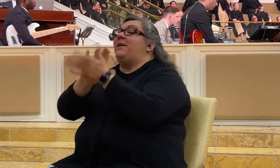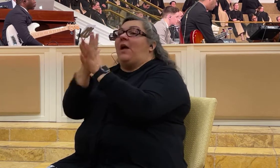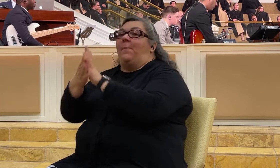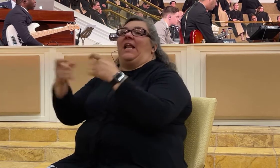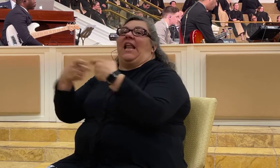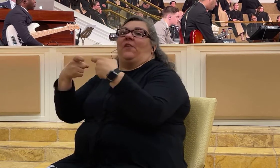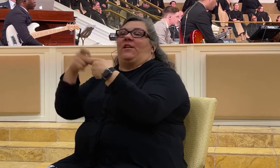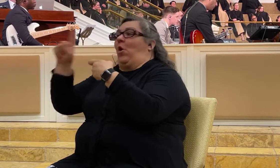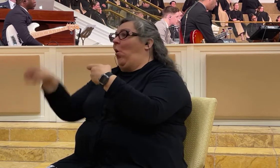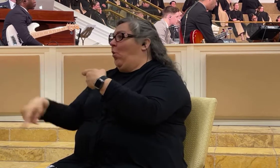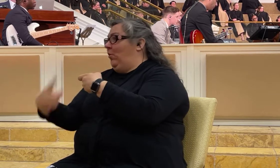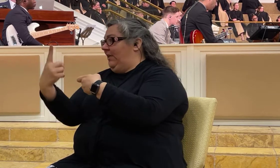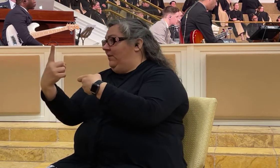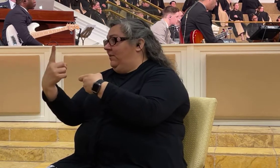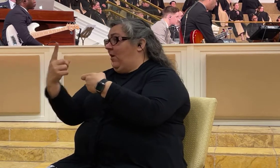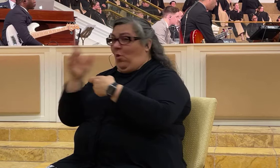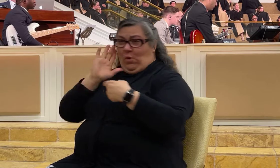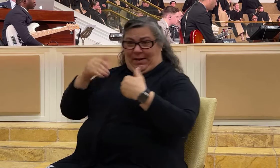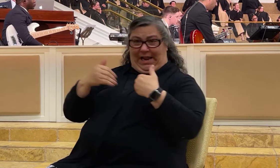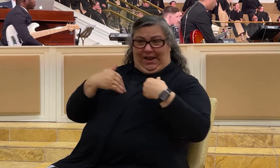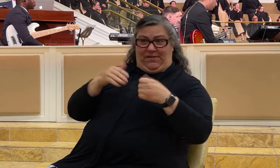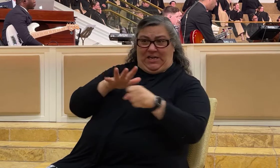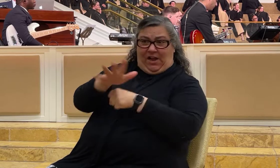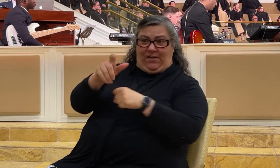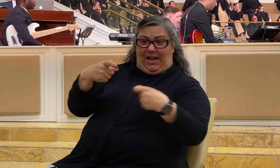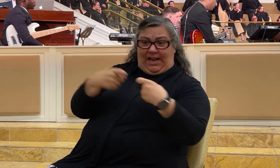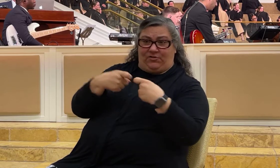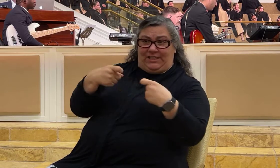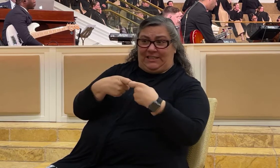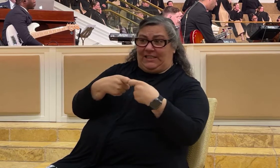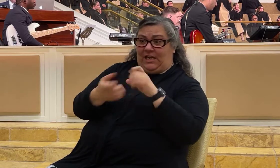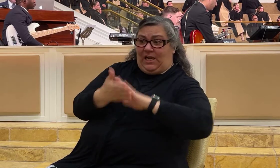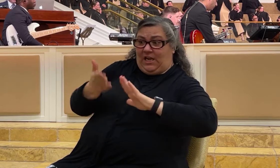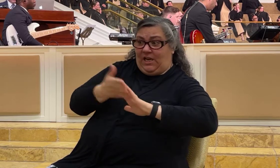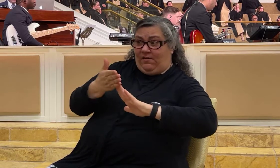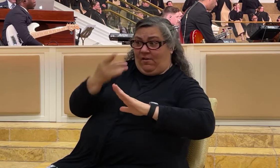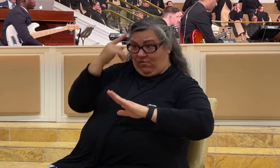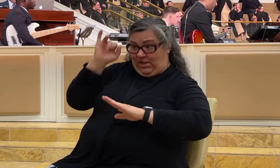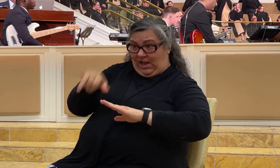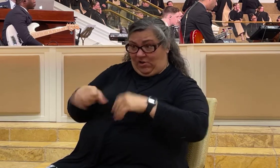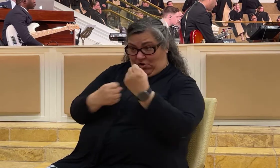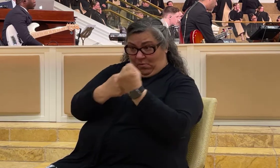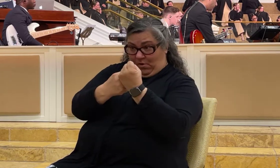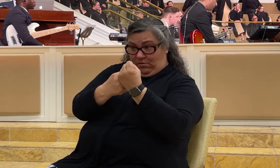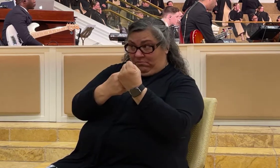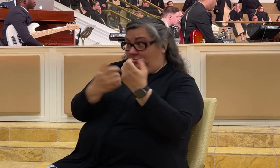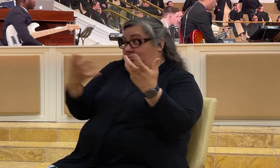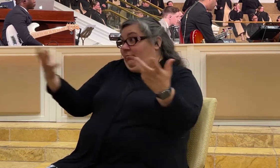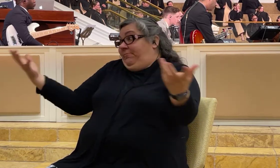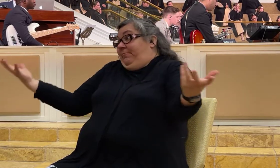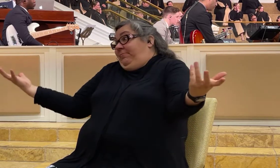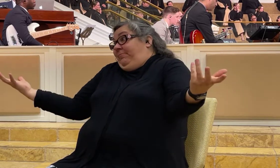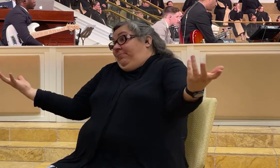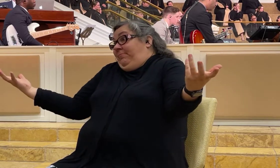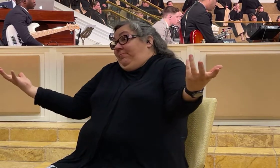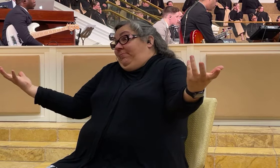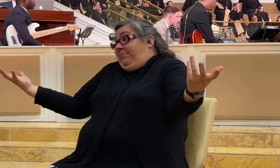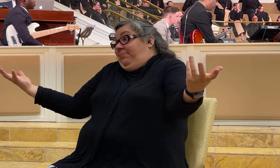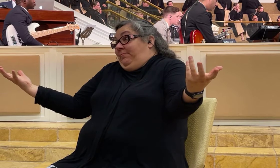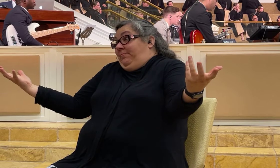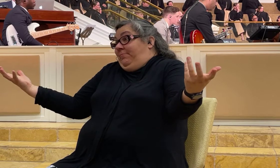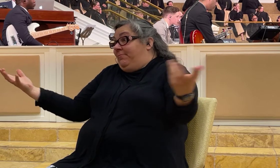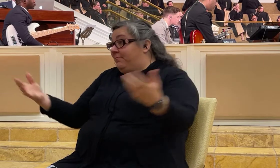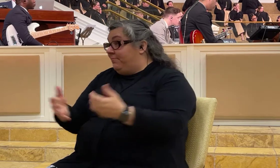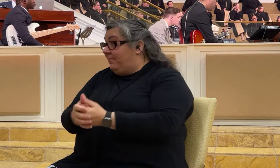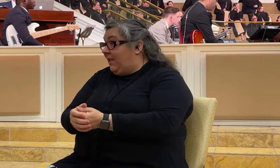Who knows if there's enough electricity? Who knows what happens? It's all kind of up for grabs. And